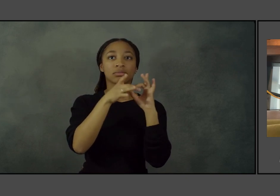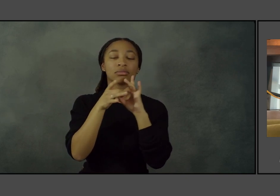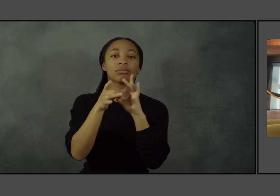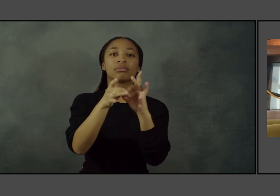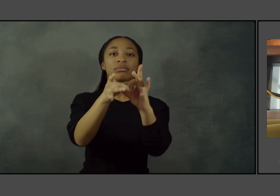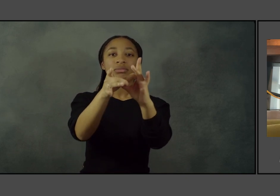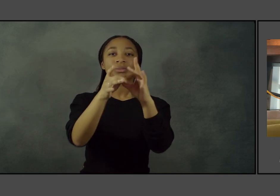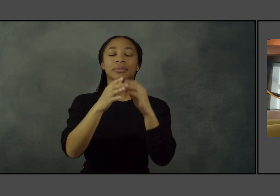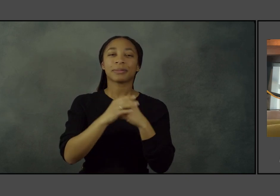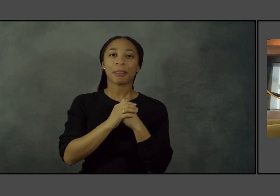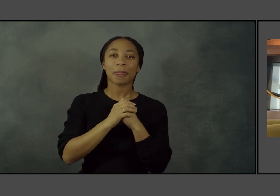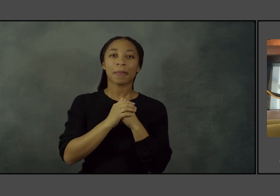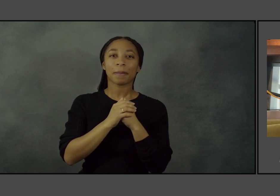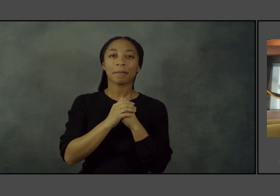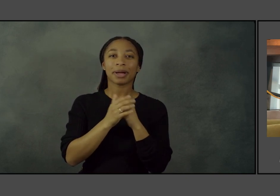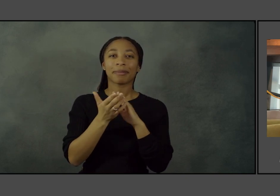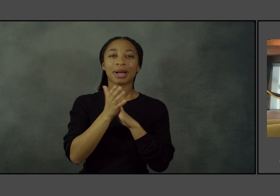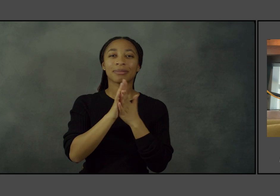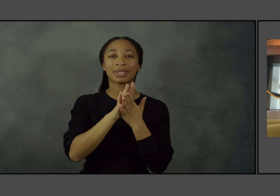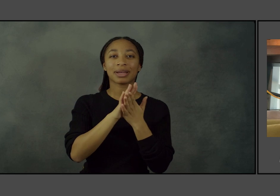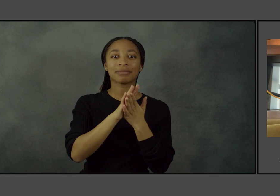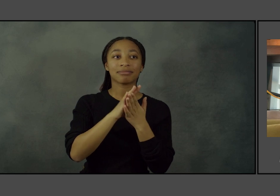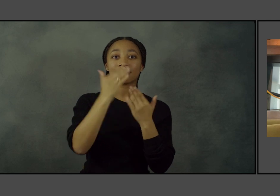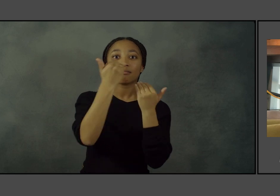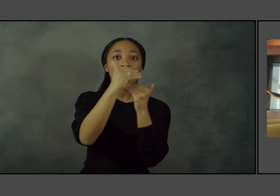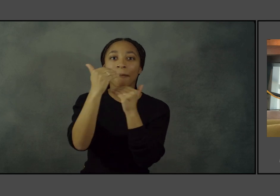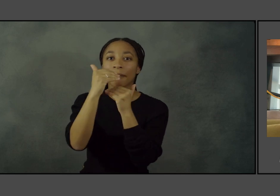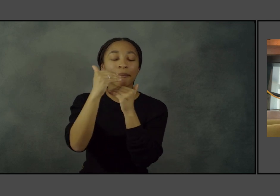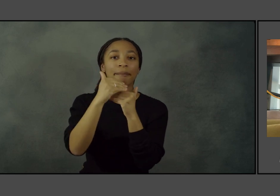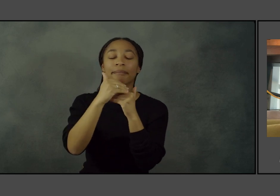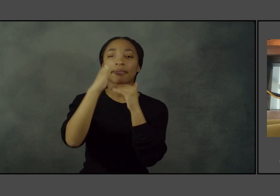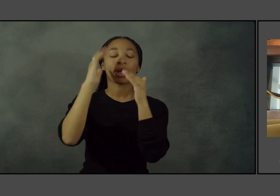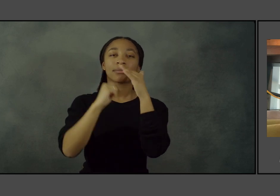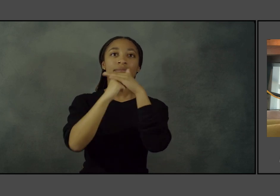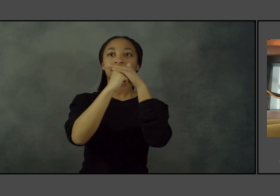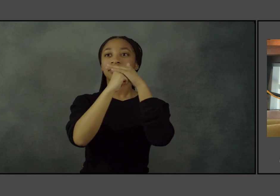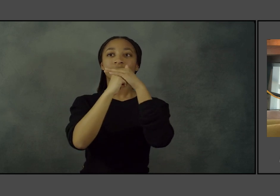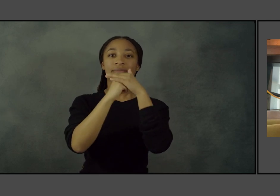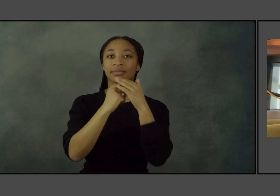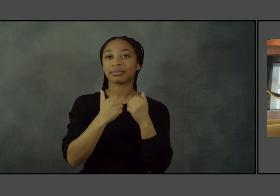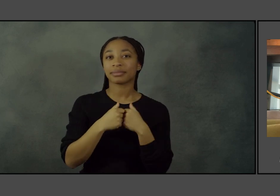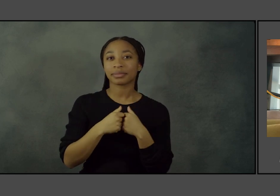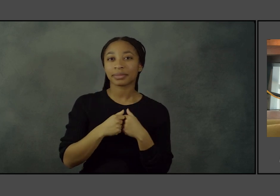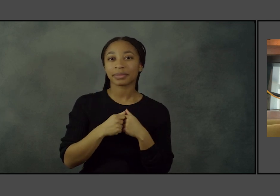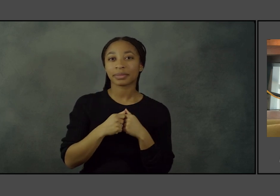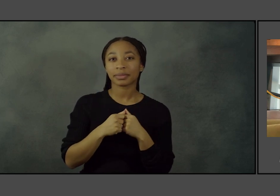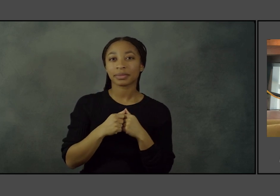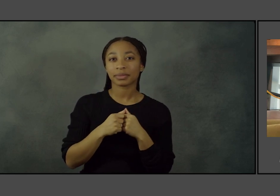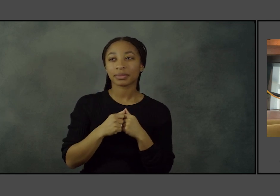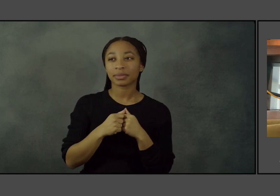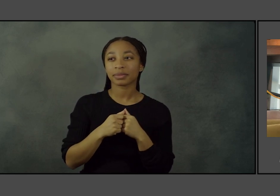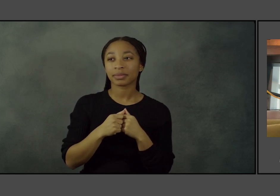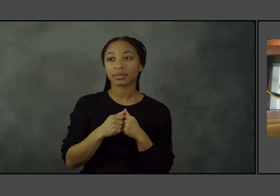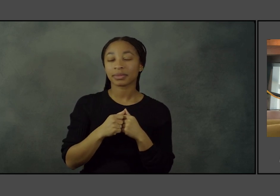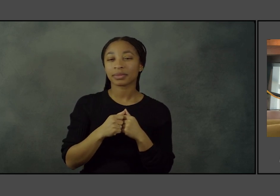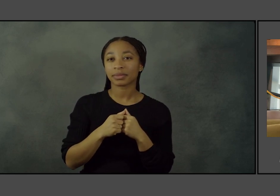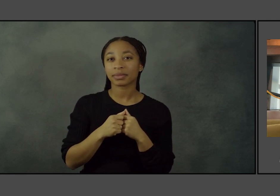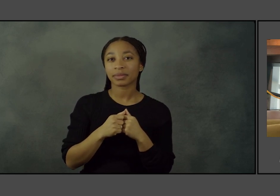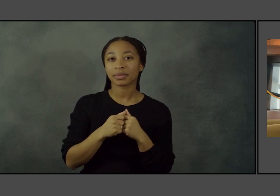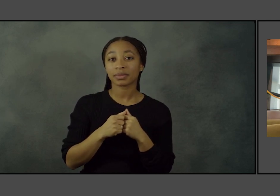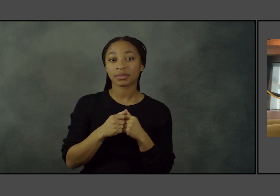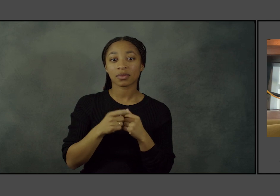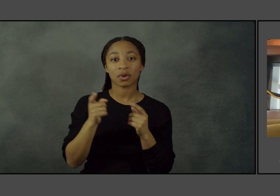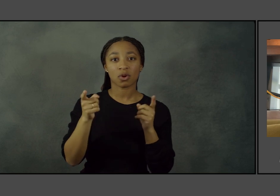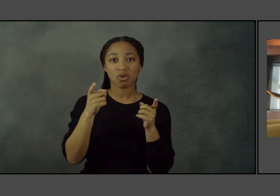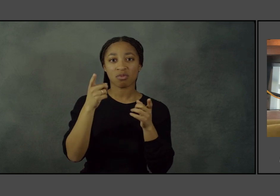limitless sanctuary. And when you both were speaking about, what is known and what is not known,